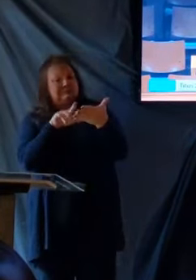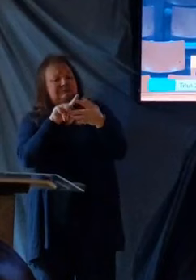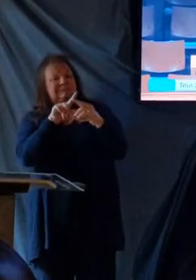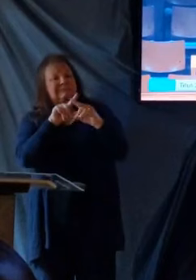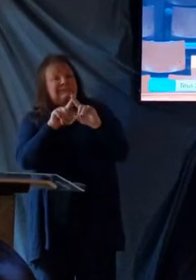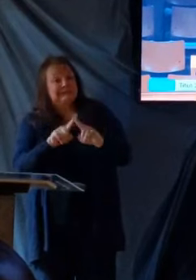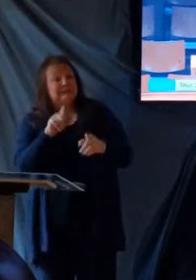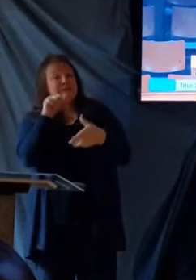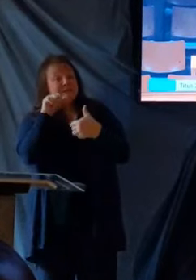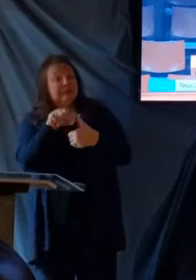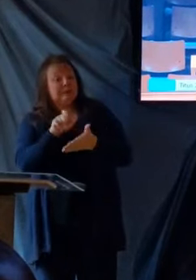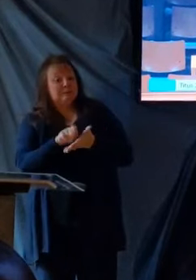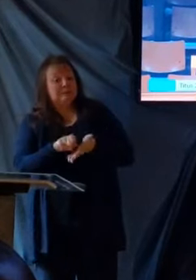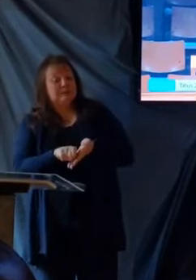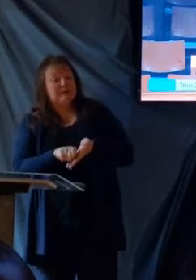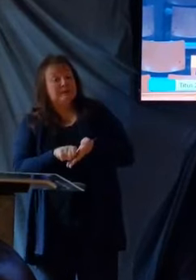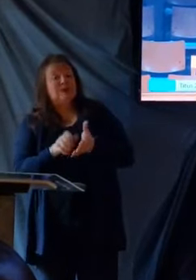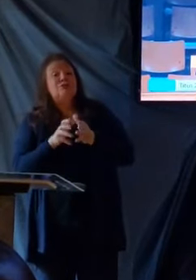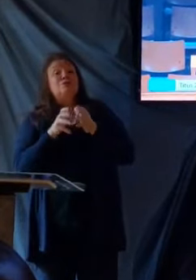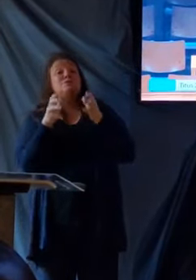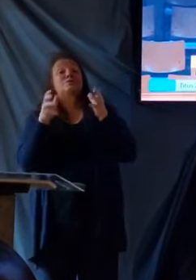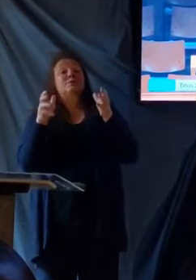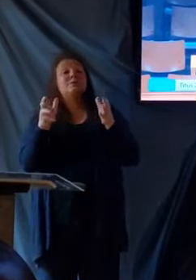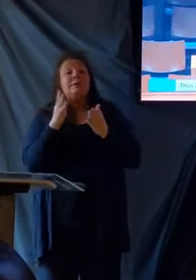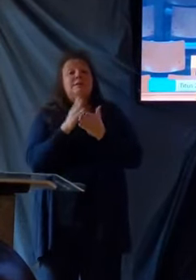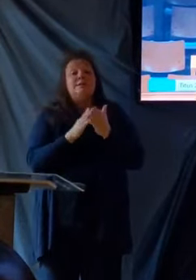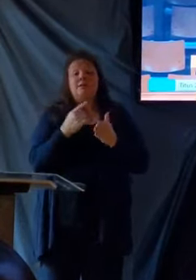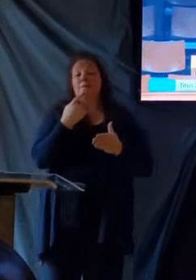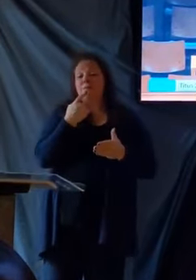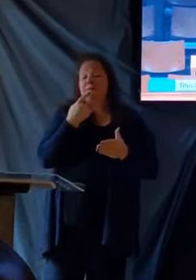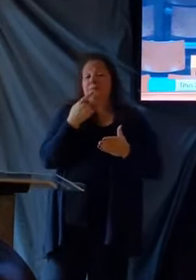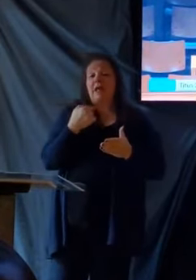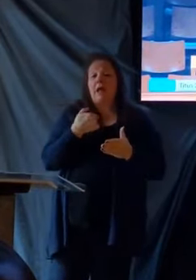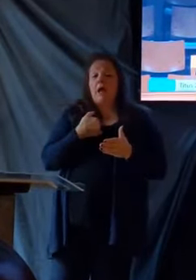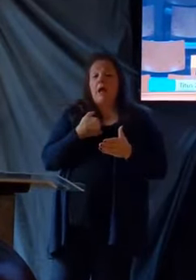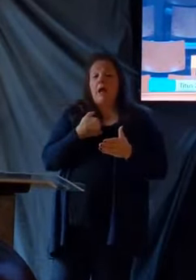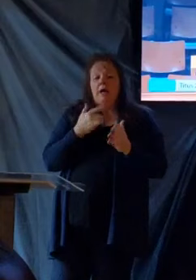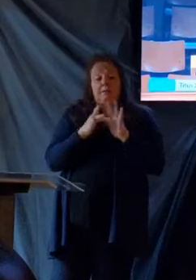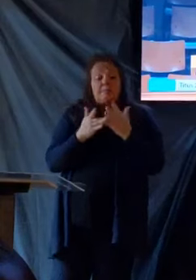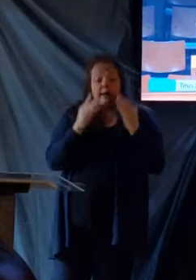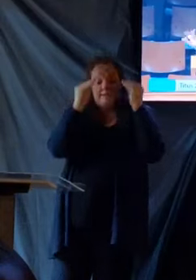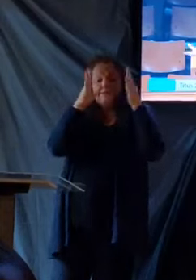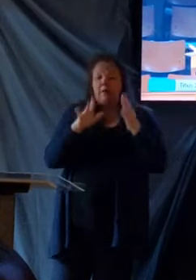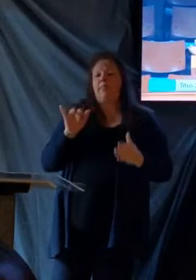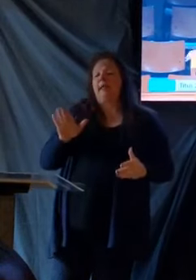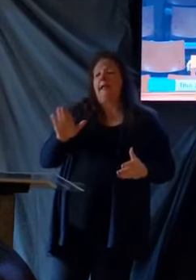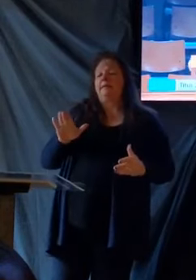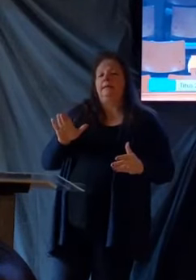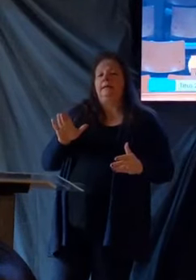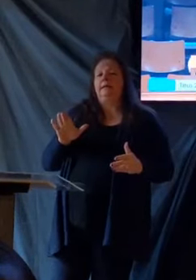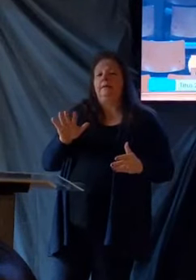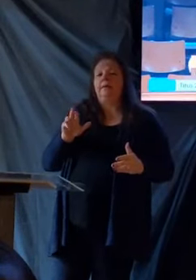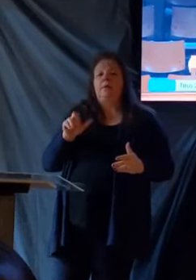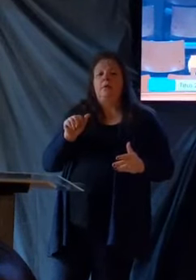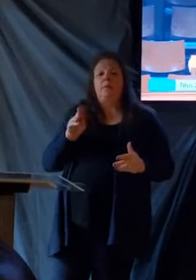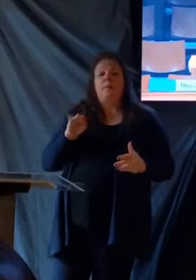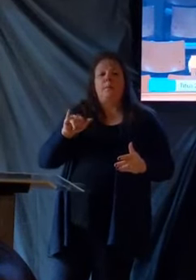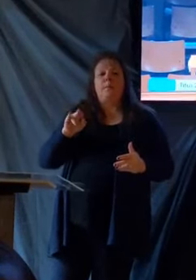his letters. So much so that some who claim to be Bible teachers say, well, that's just his rabbinic